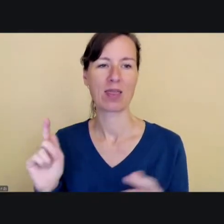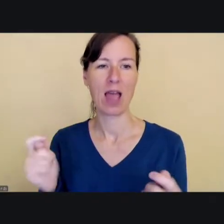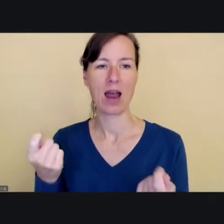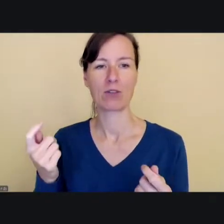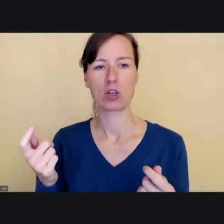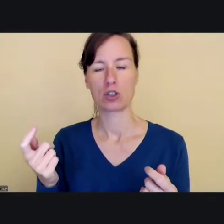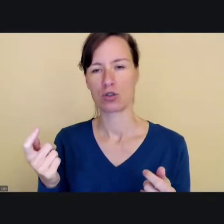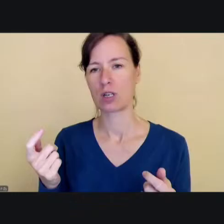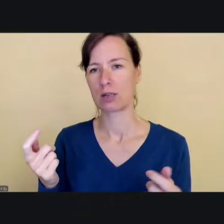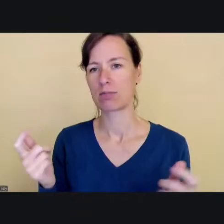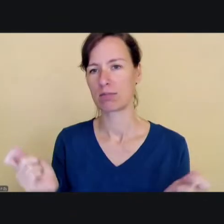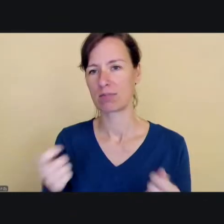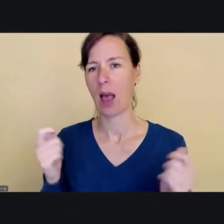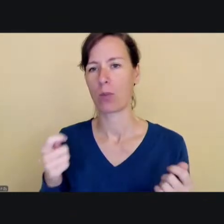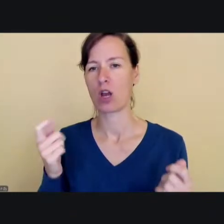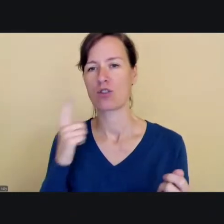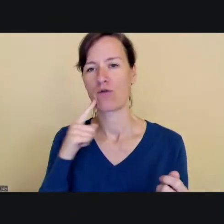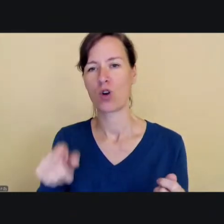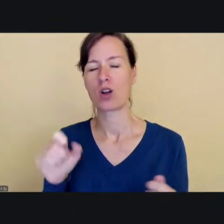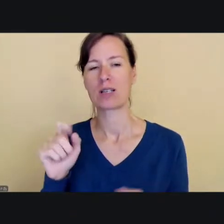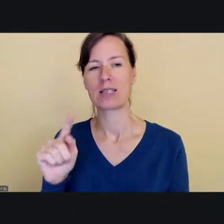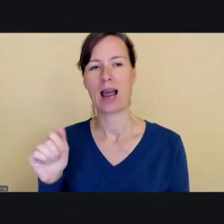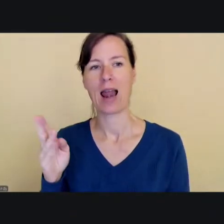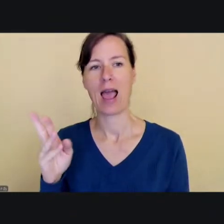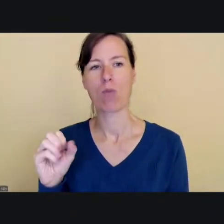St. Ambrose School. Thank you.